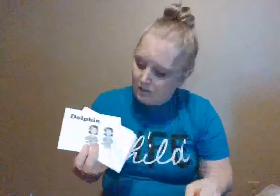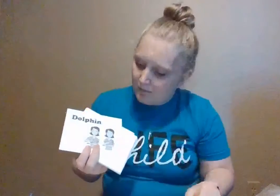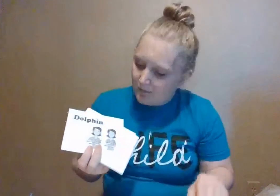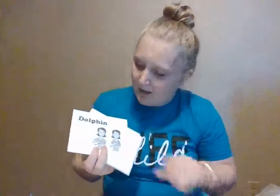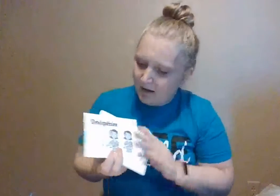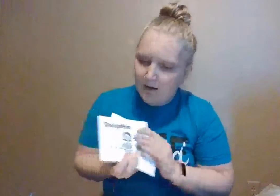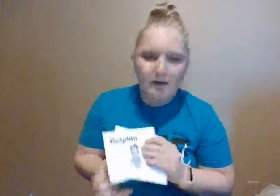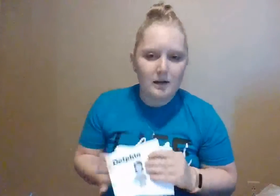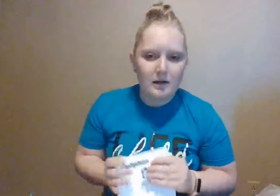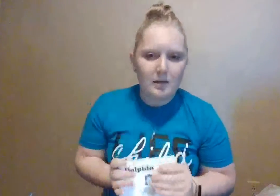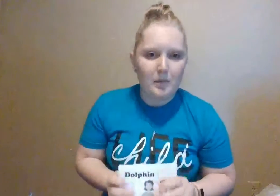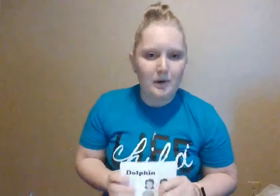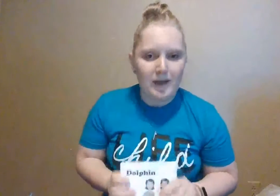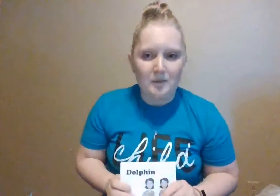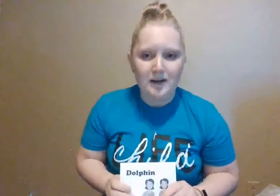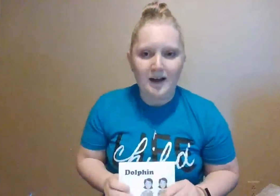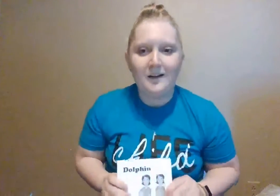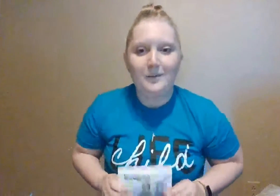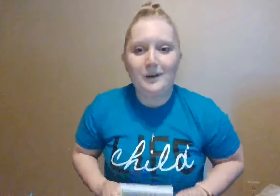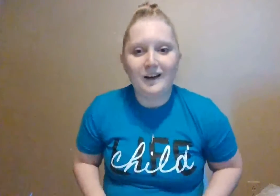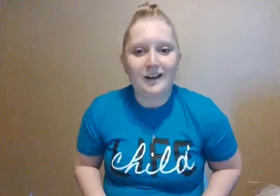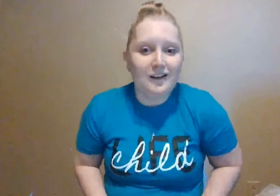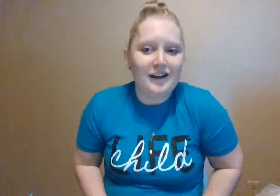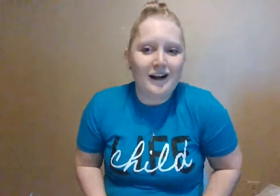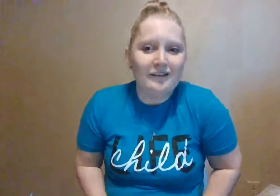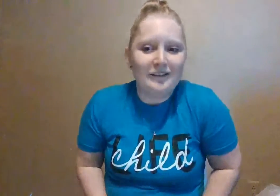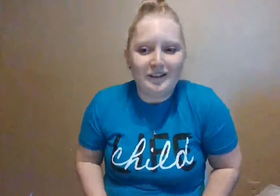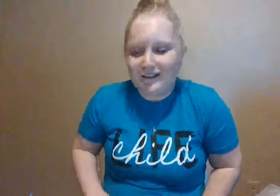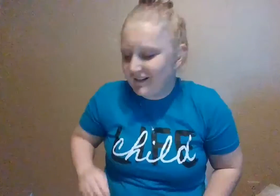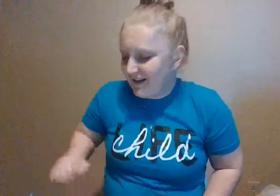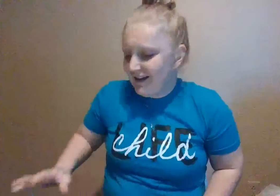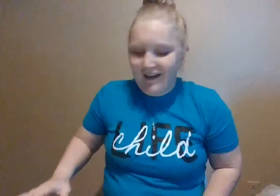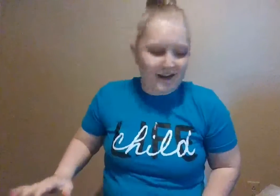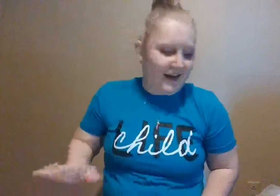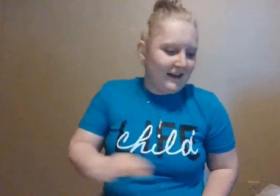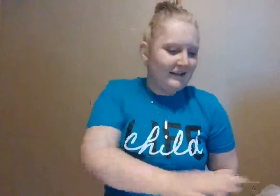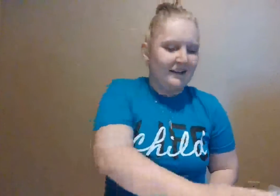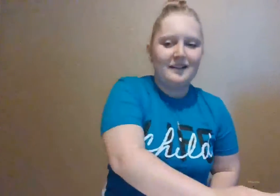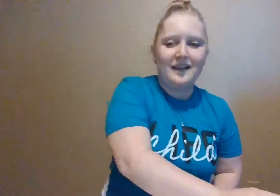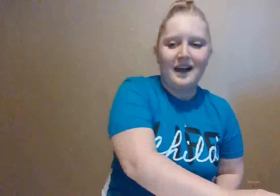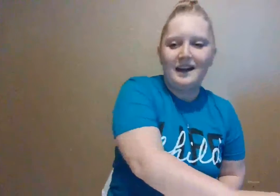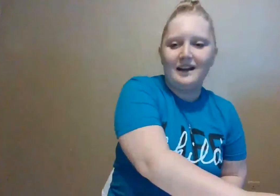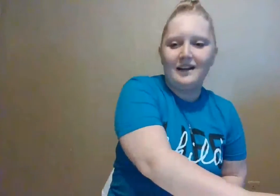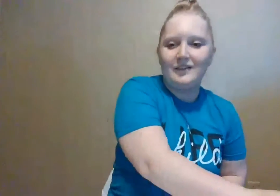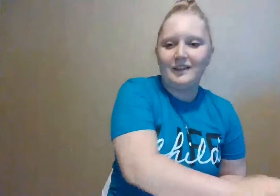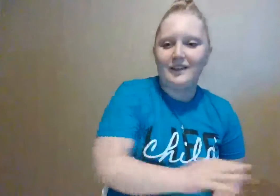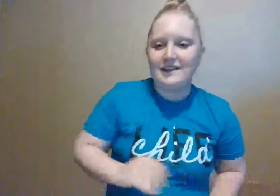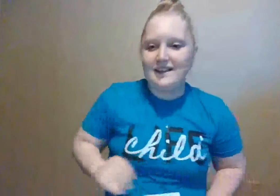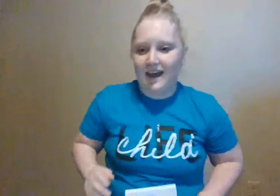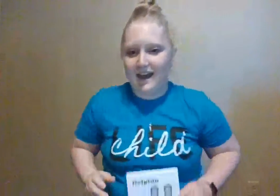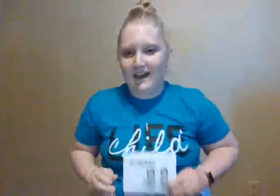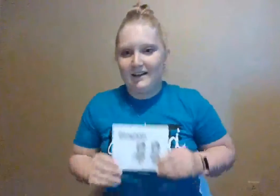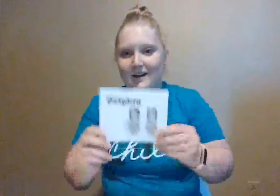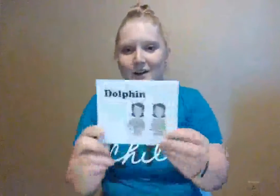I'm going to put that one down, and we're going to learn our first ASL sign of the day. Are you